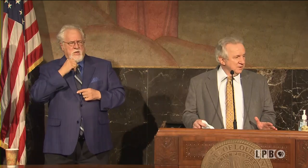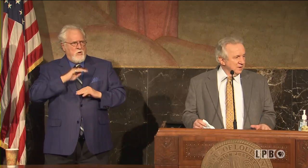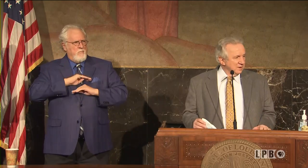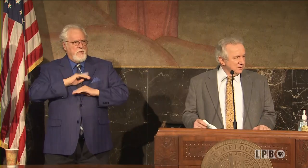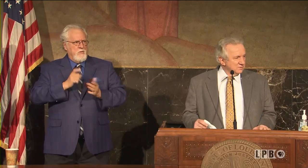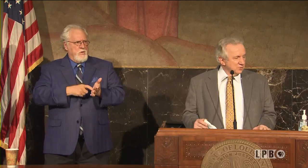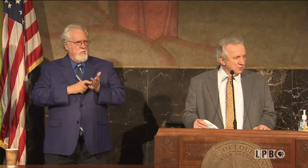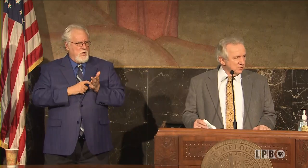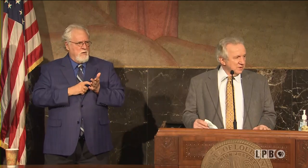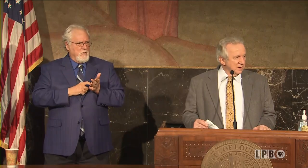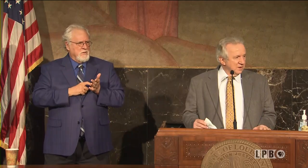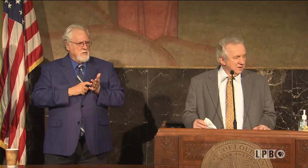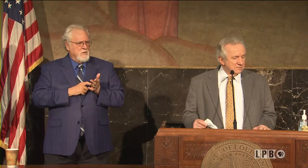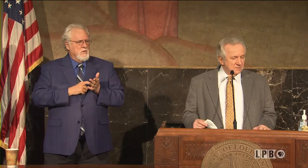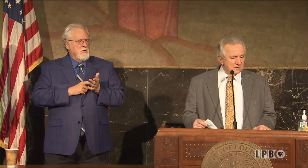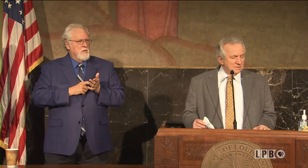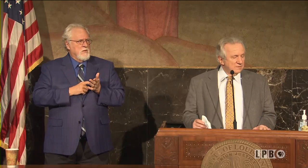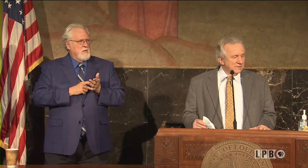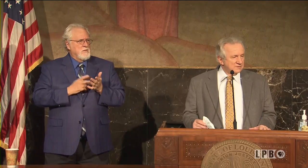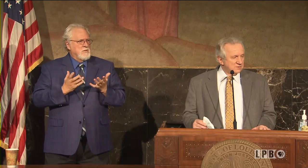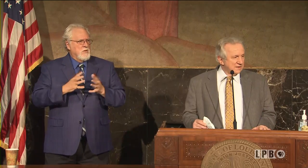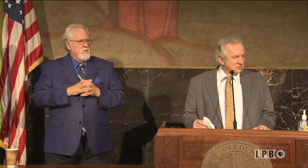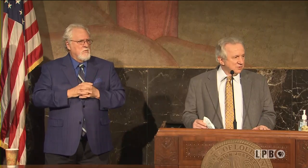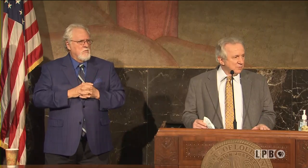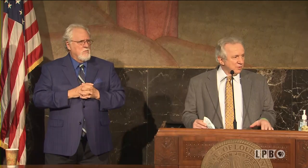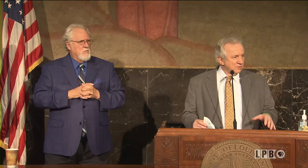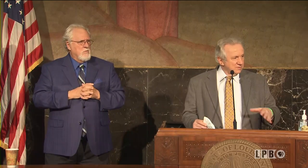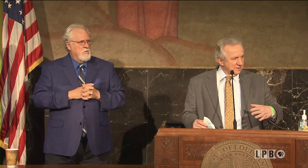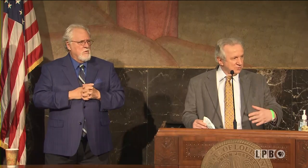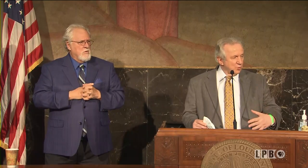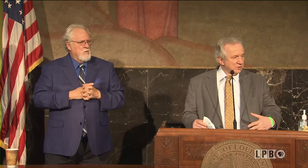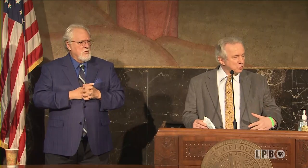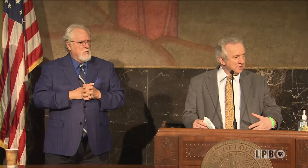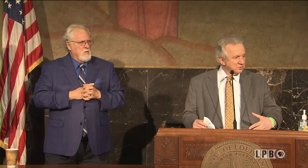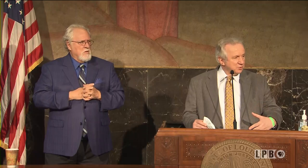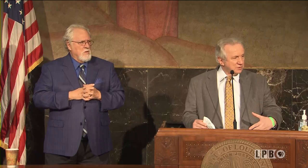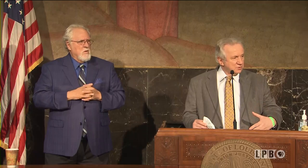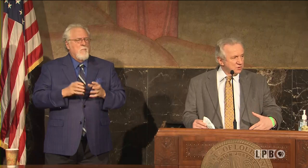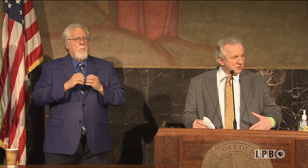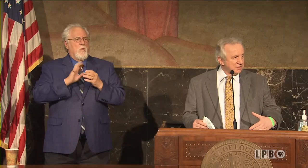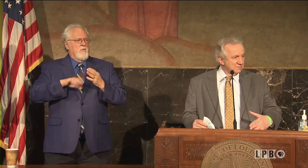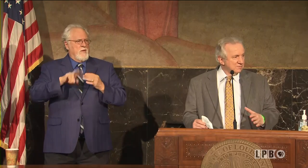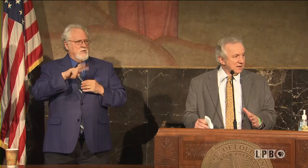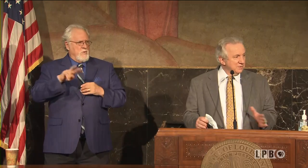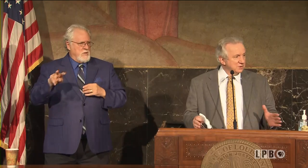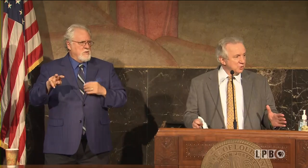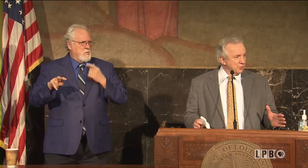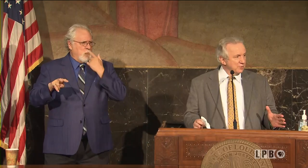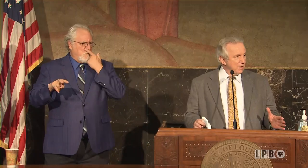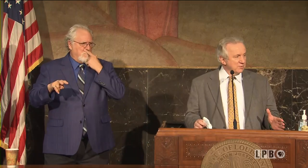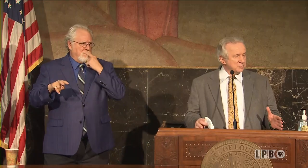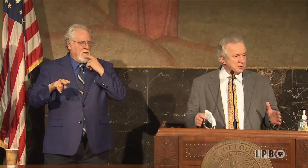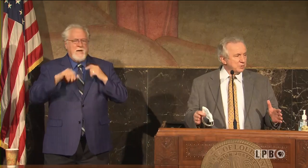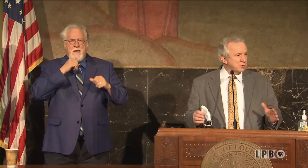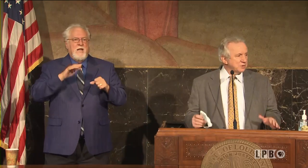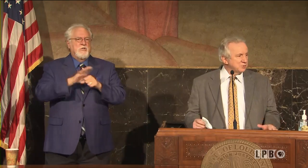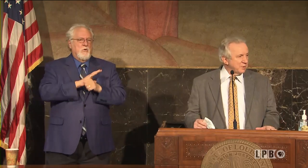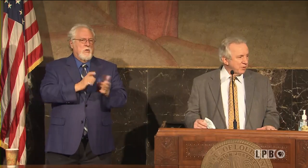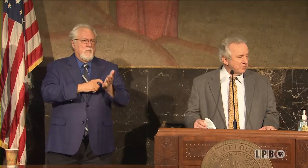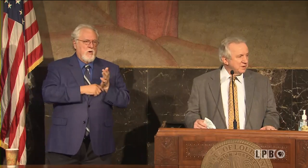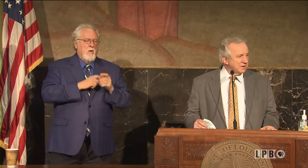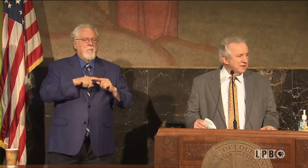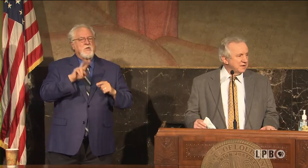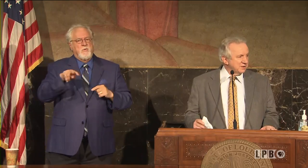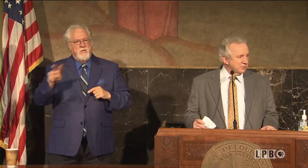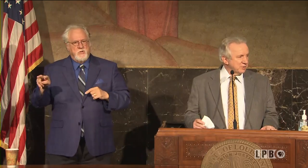requirements. So that's the number. It's more than 22 when you look at not meeting total requirements, but there were 22 that